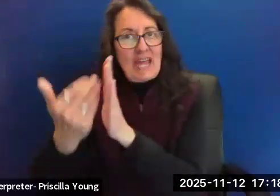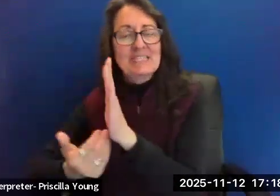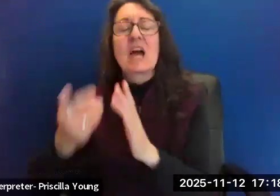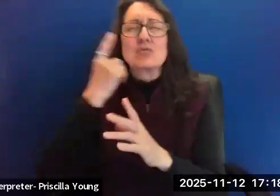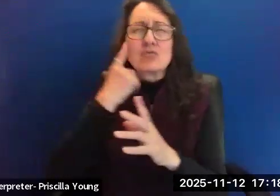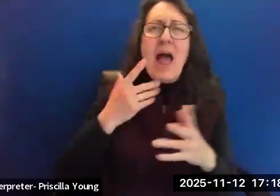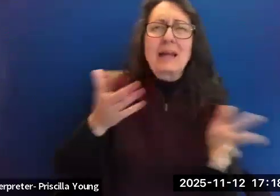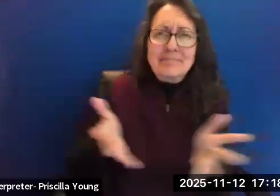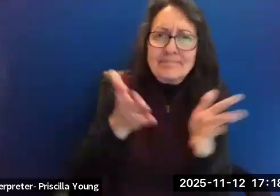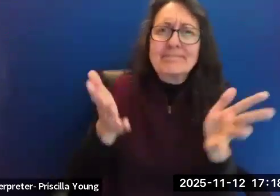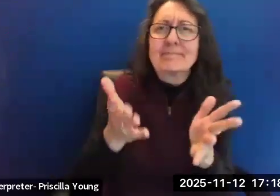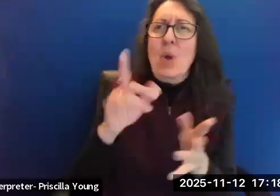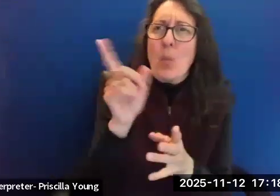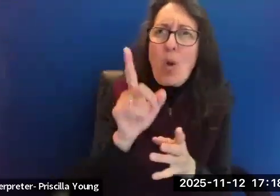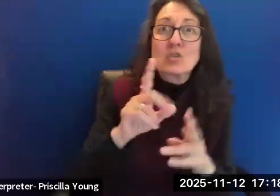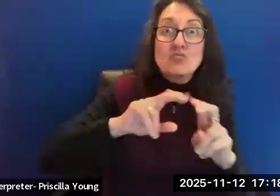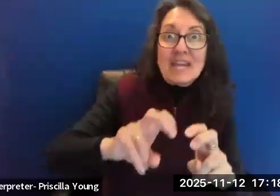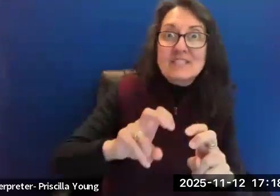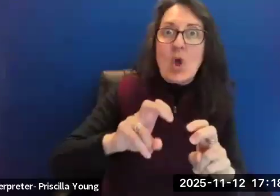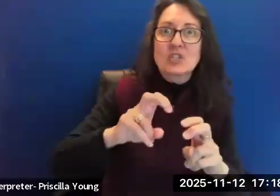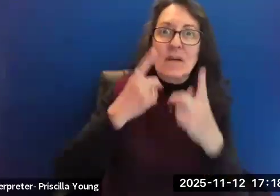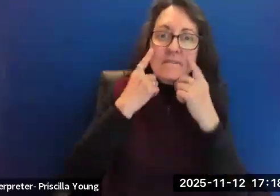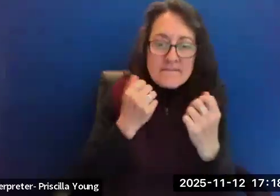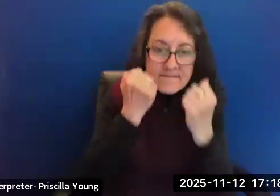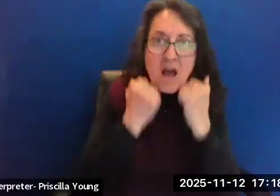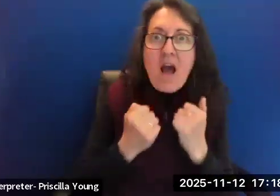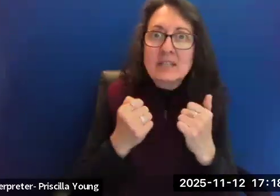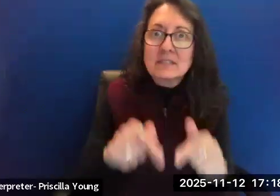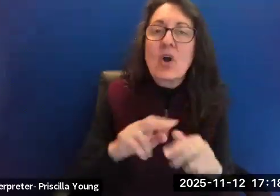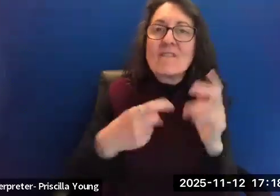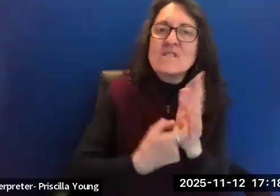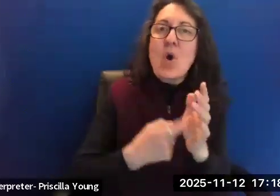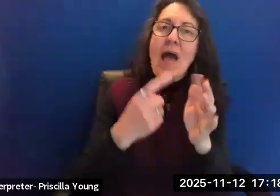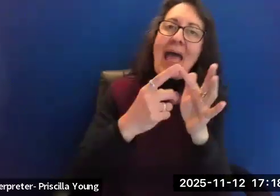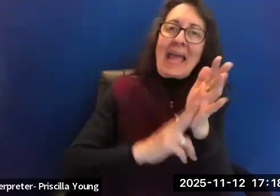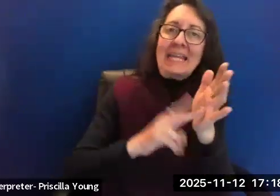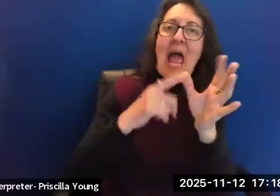and enablers for higher degree research students with disability through the evaluation of the program